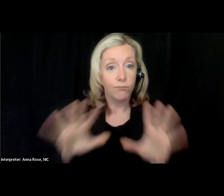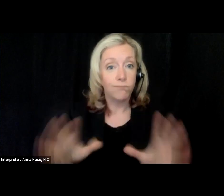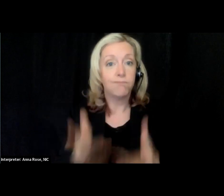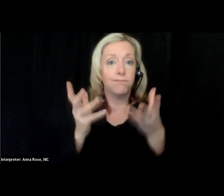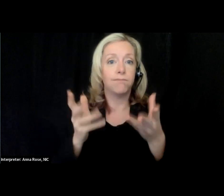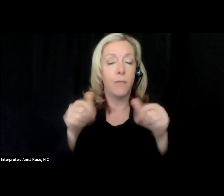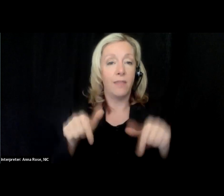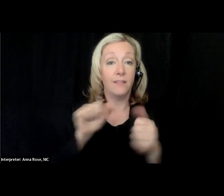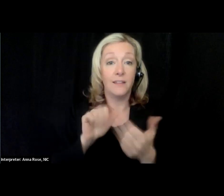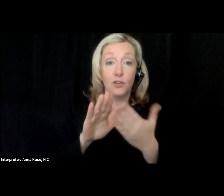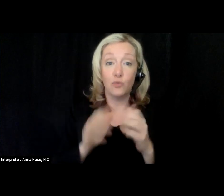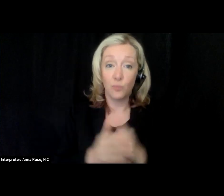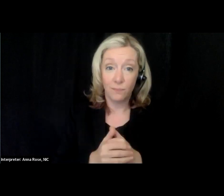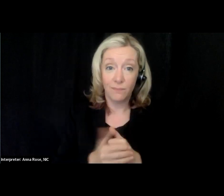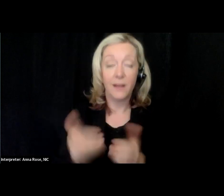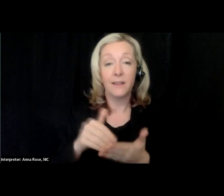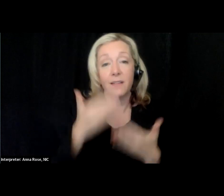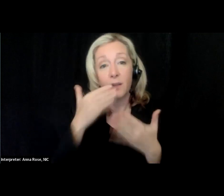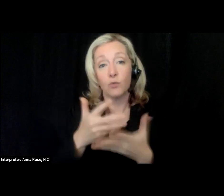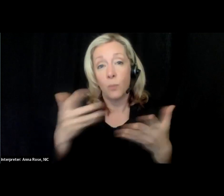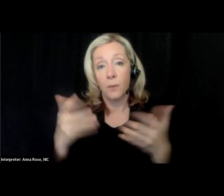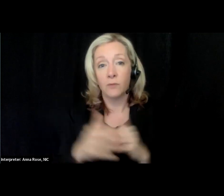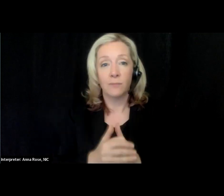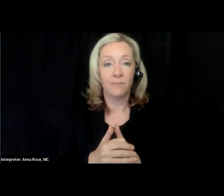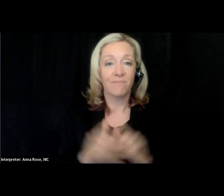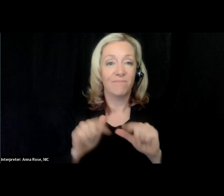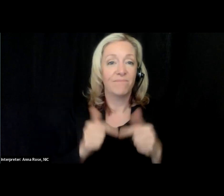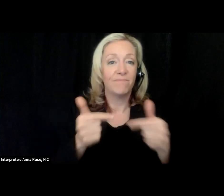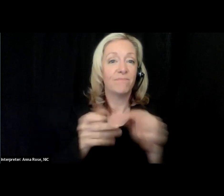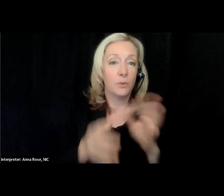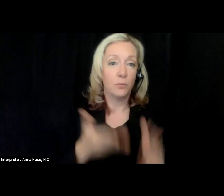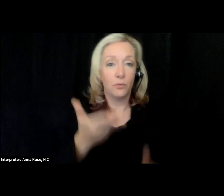issue. So again, thank you so very much. Thank you. Thank you.